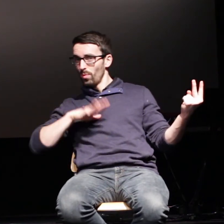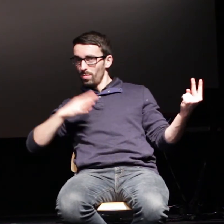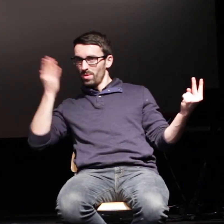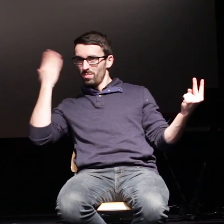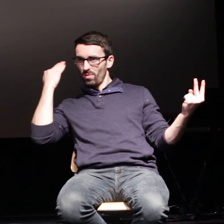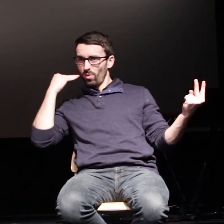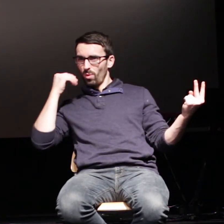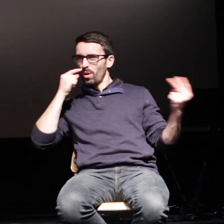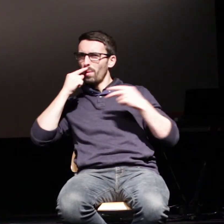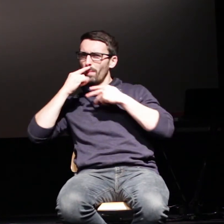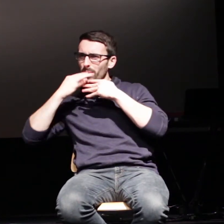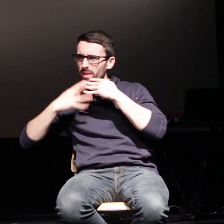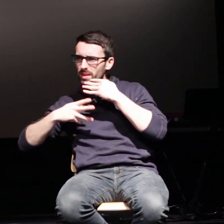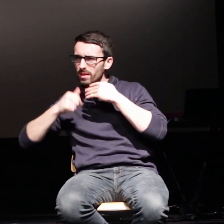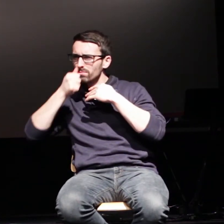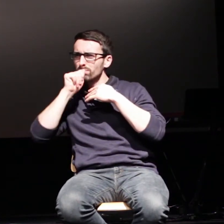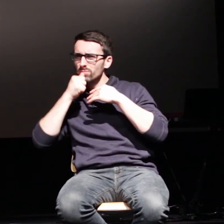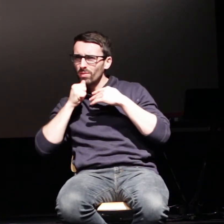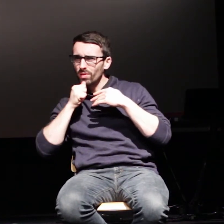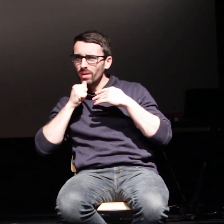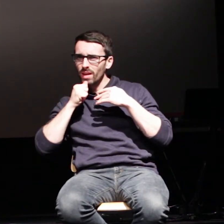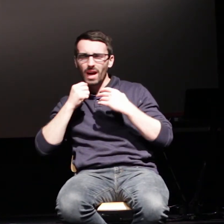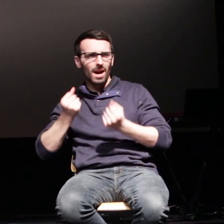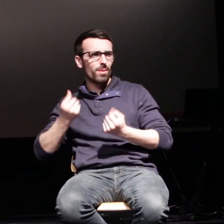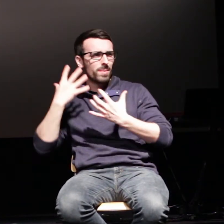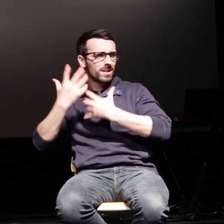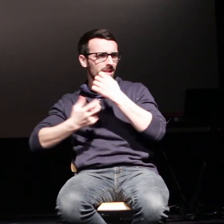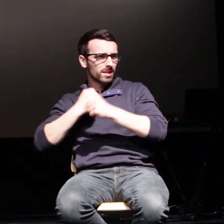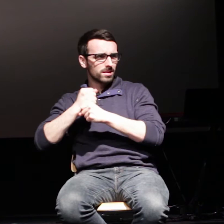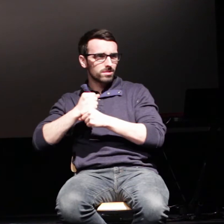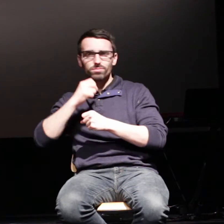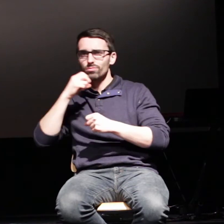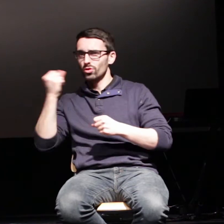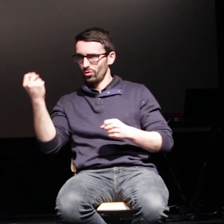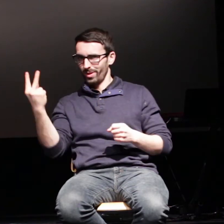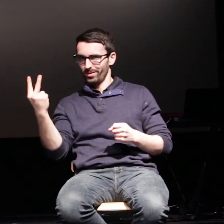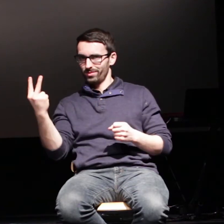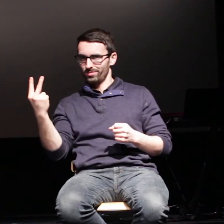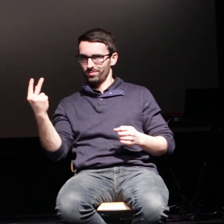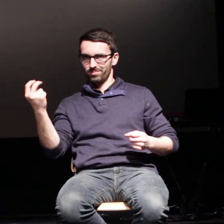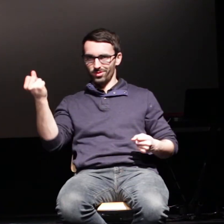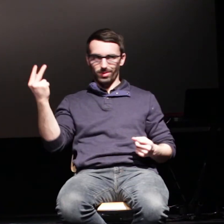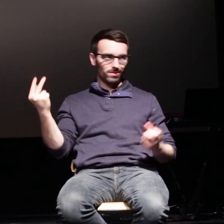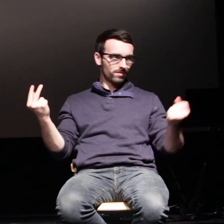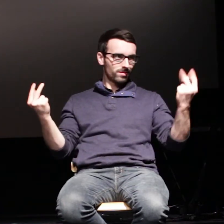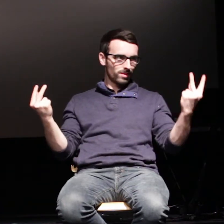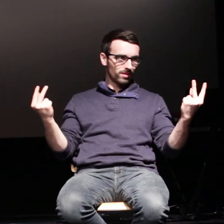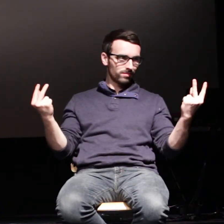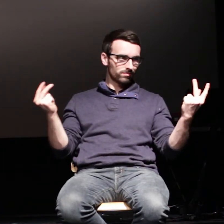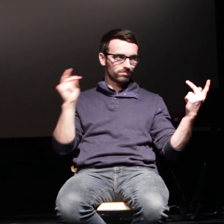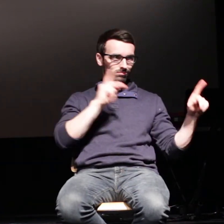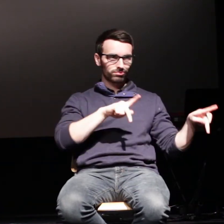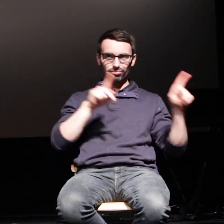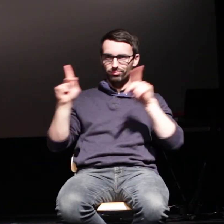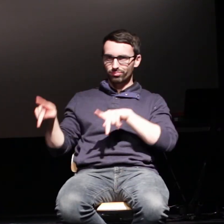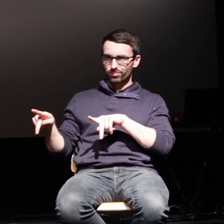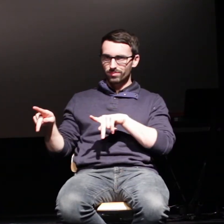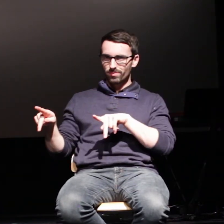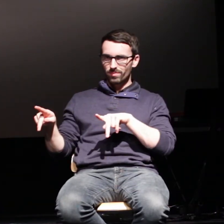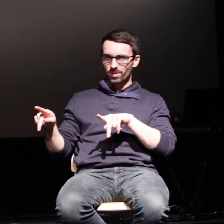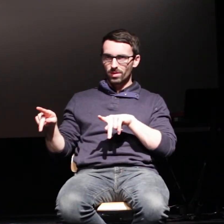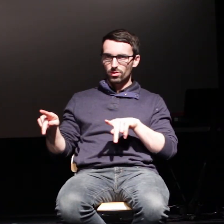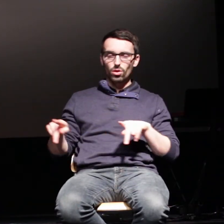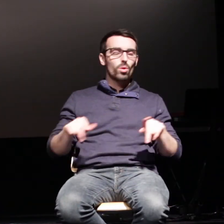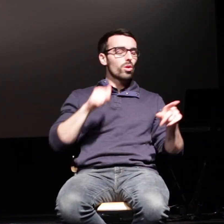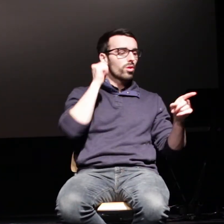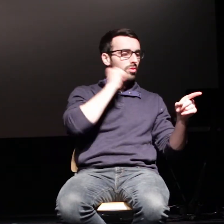from the bleeding? 12. That's right. So Mark specifically tells us that. The same amount of years this little girl has been